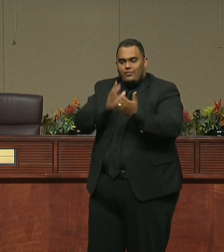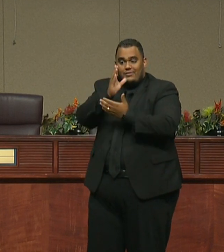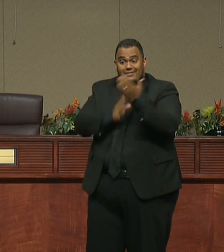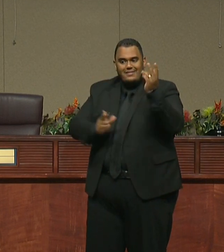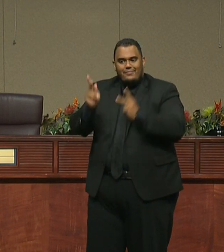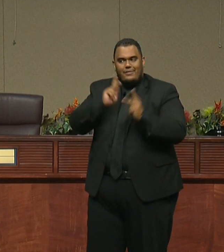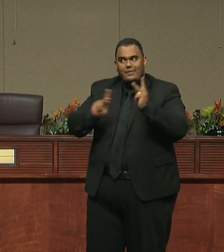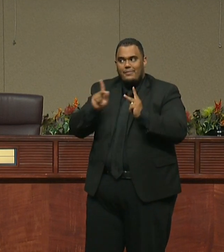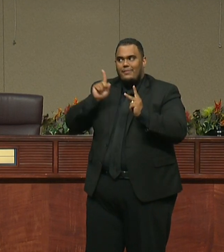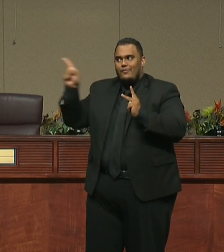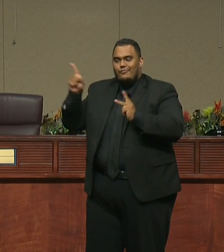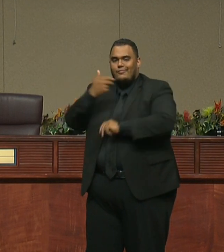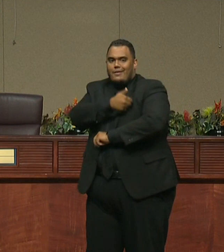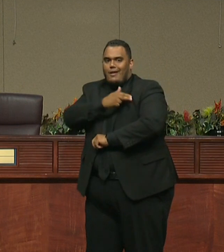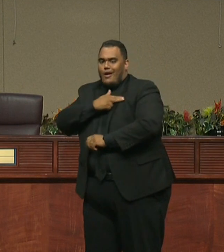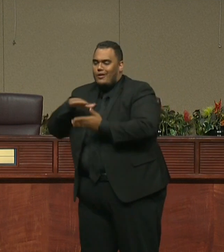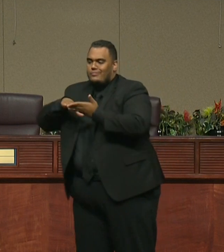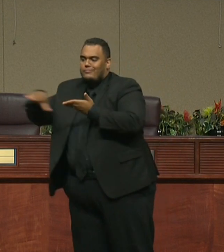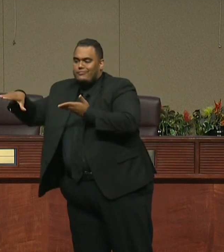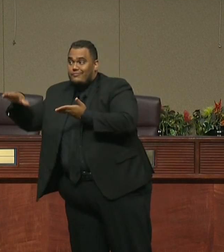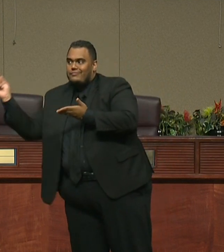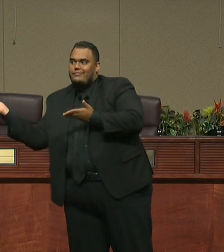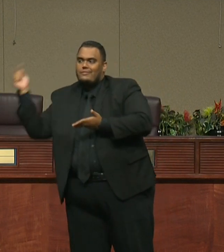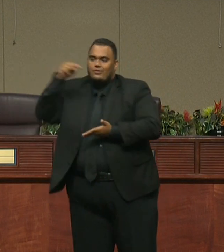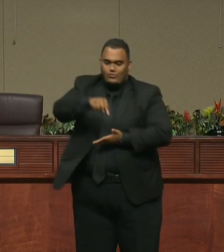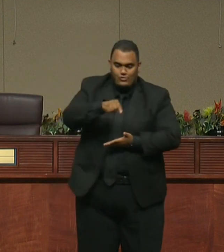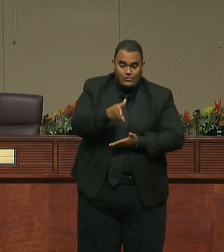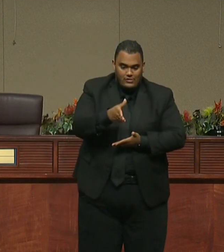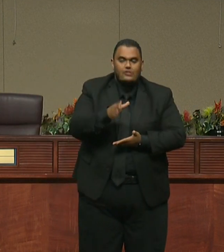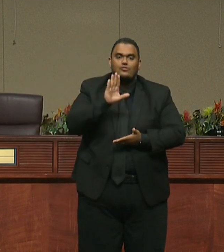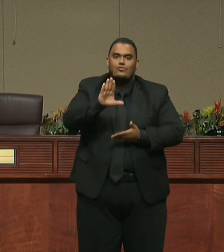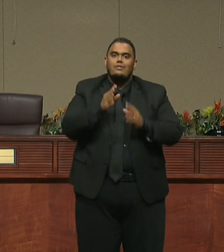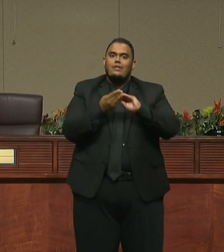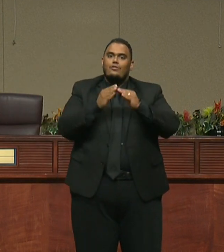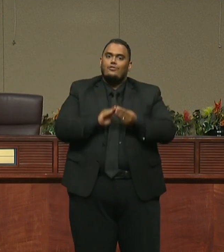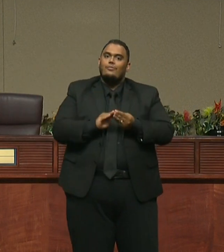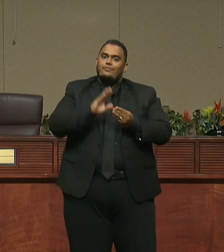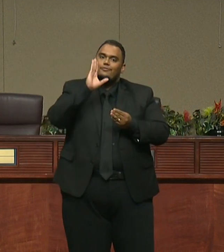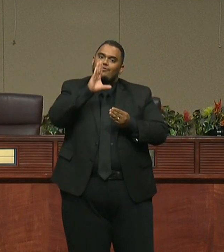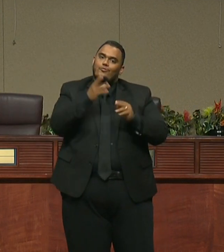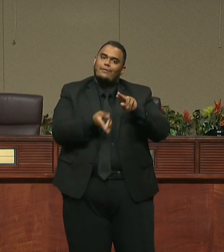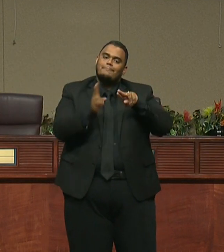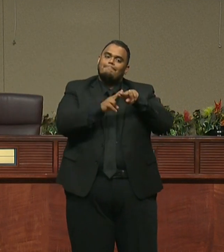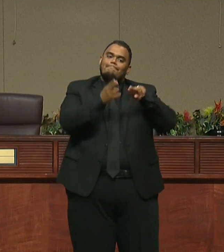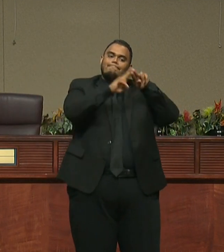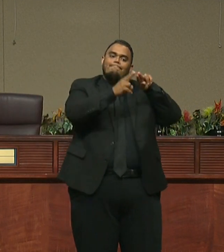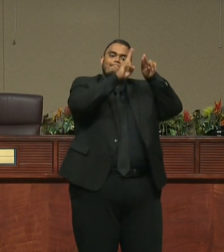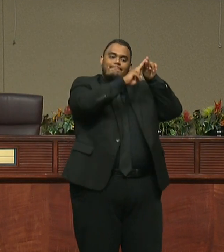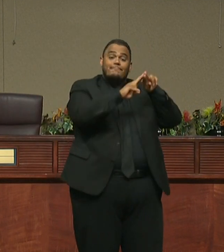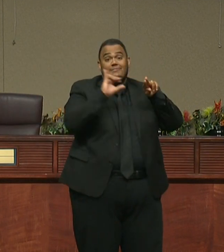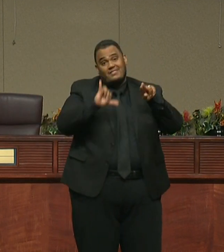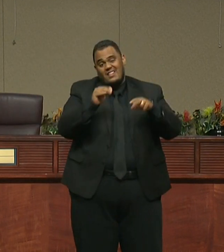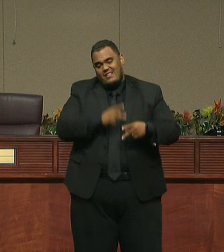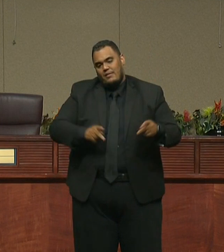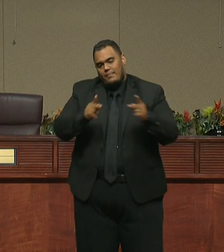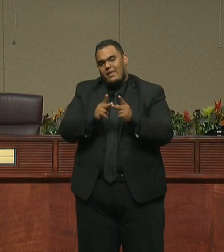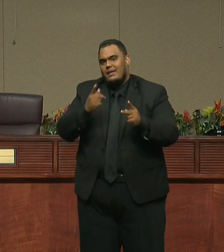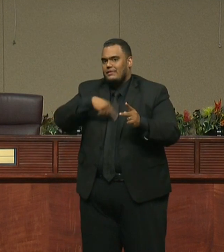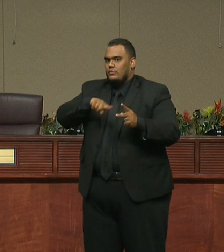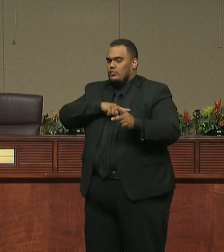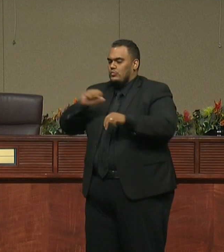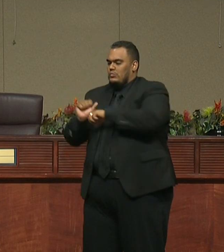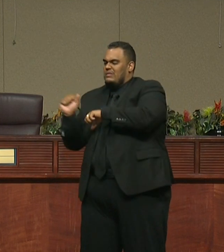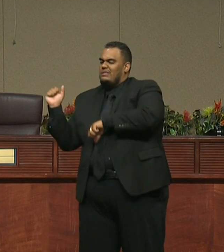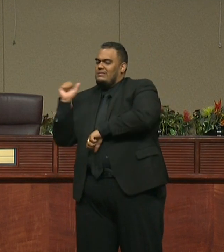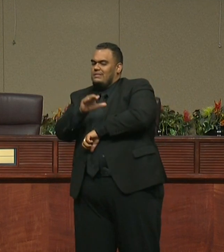getting discharged. So there, naturally, the numbers are going to be always going up because that's a place where we discharge